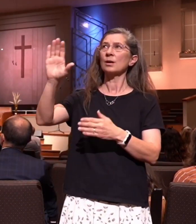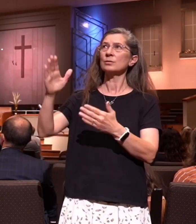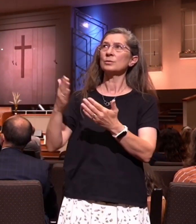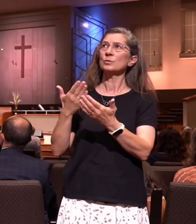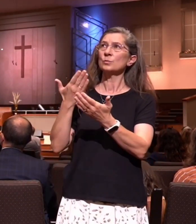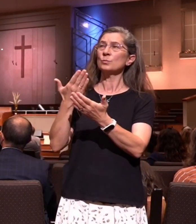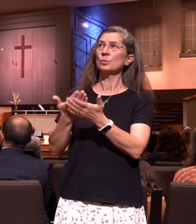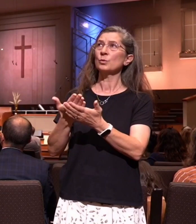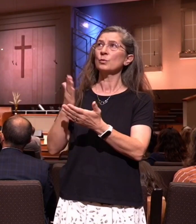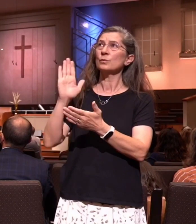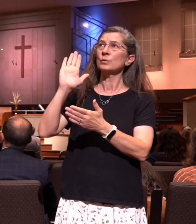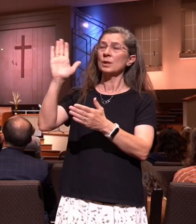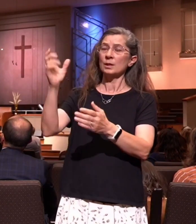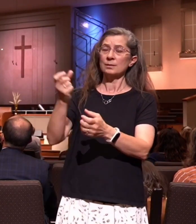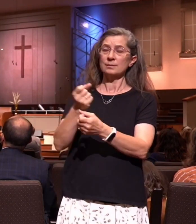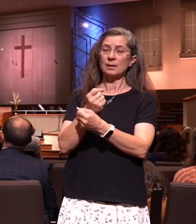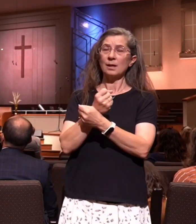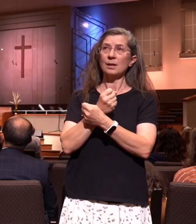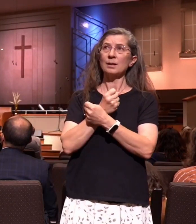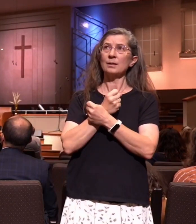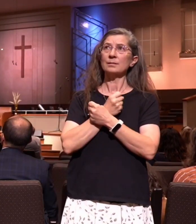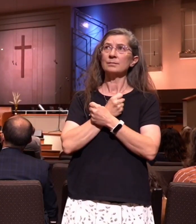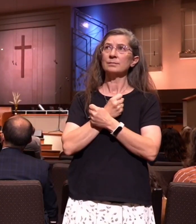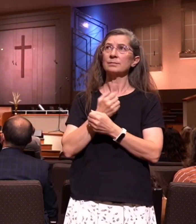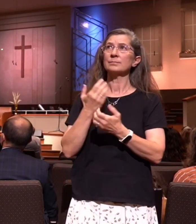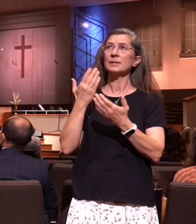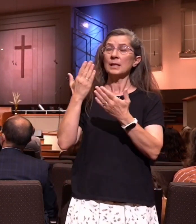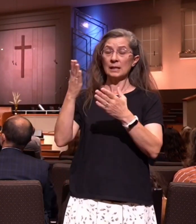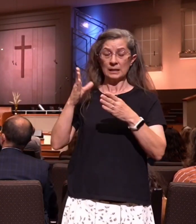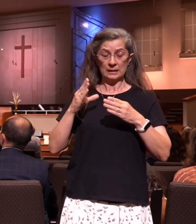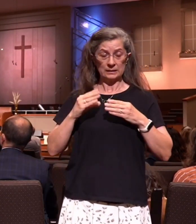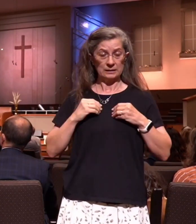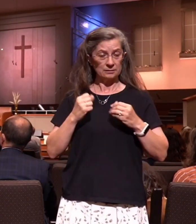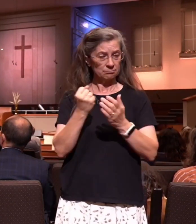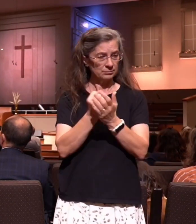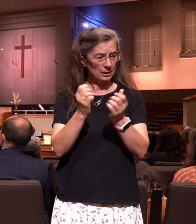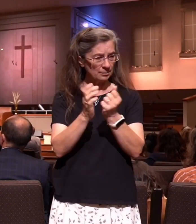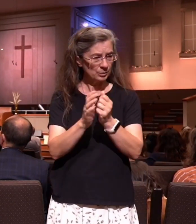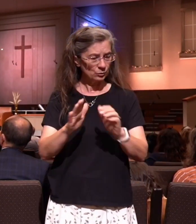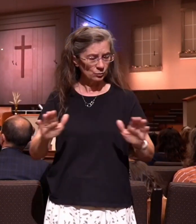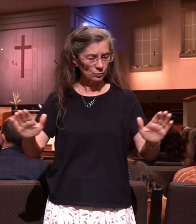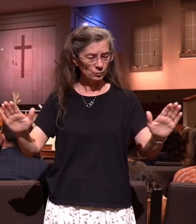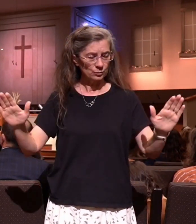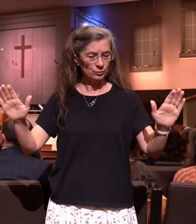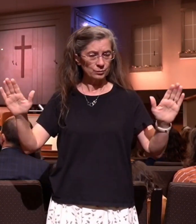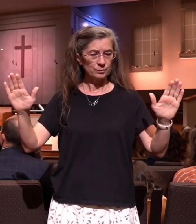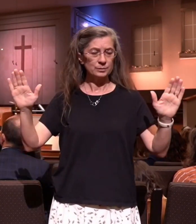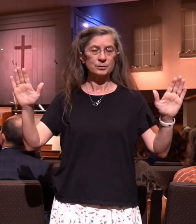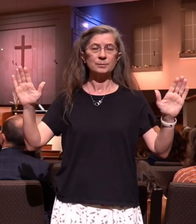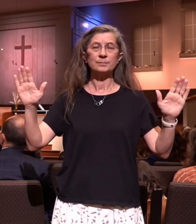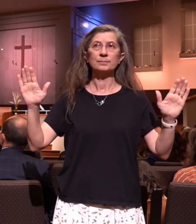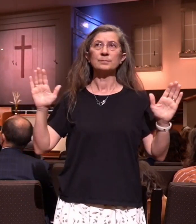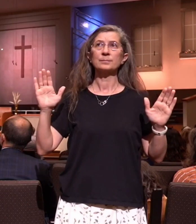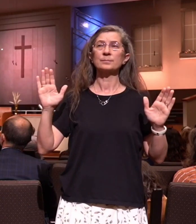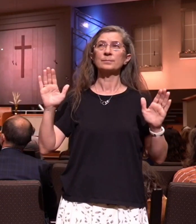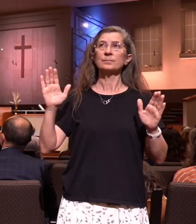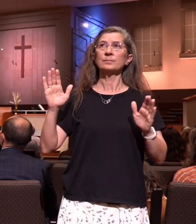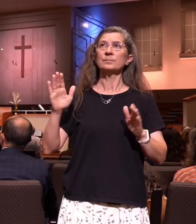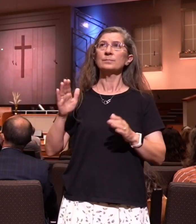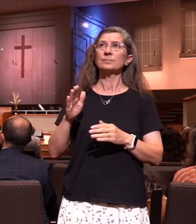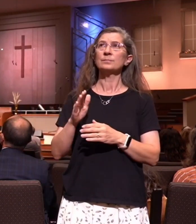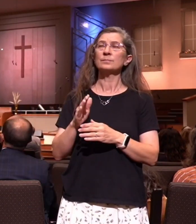all. To prove his love like nothing else could, God used